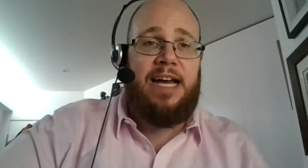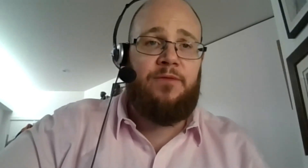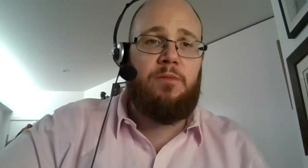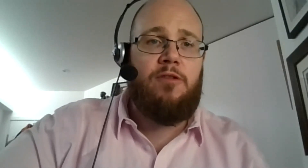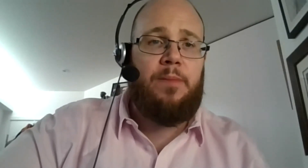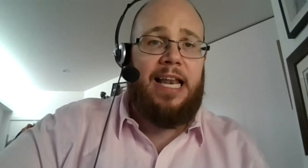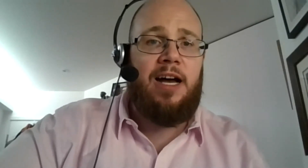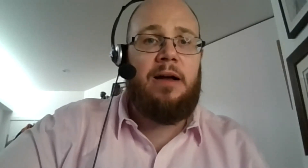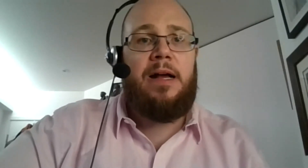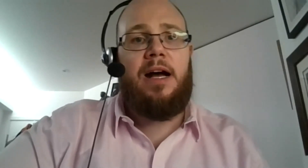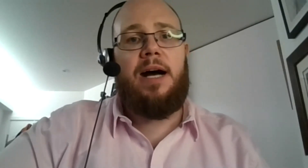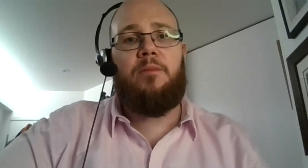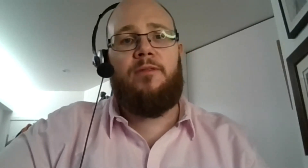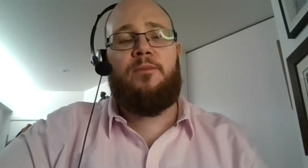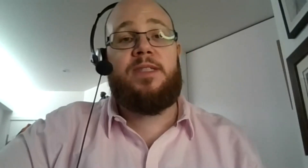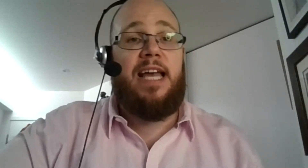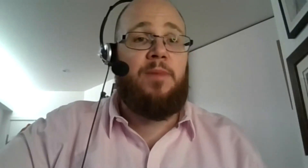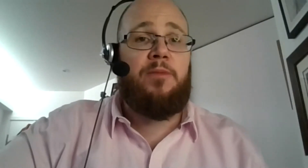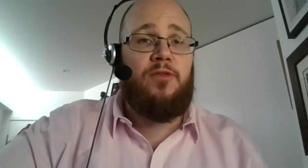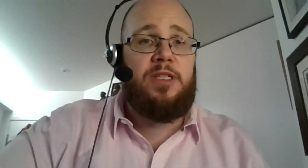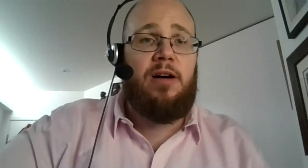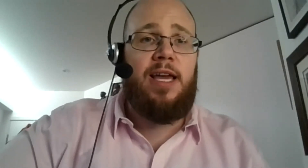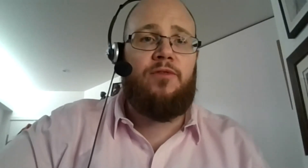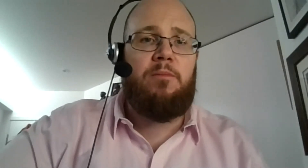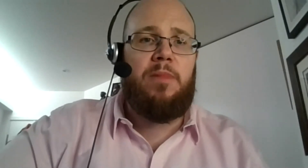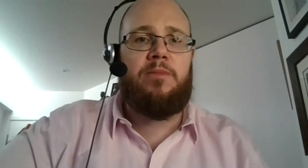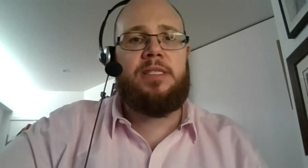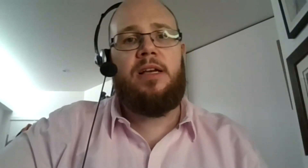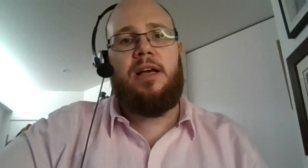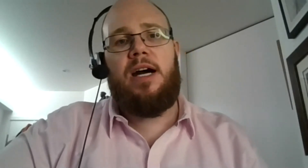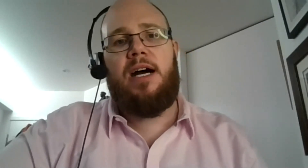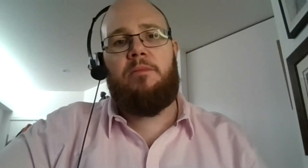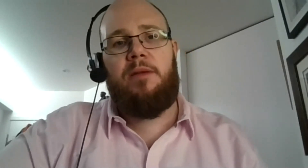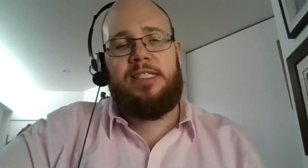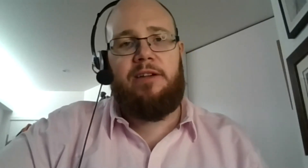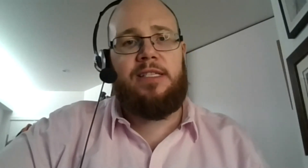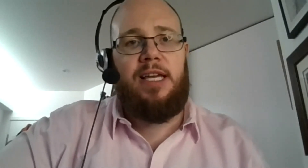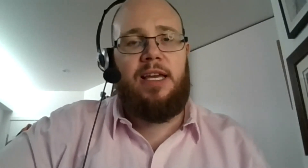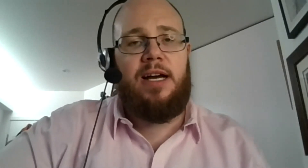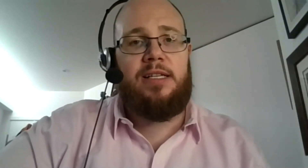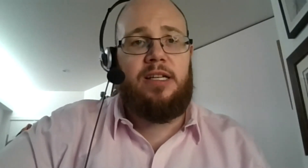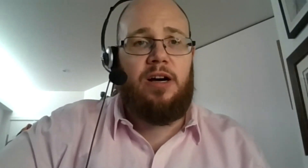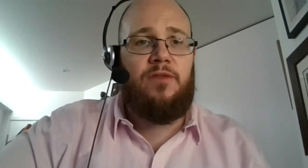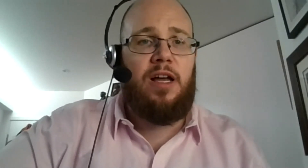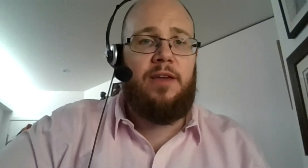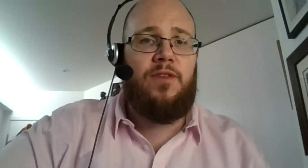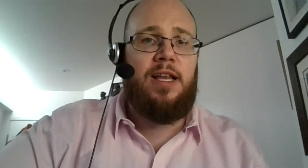from rubella. We've saved people from dying from mumps and being seriously scarred for life